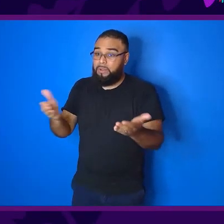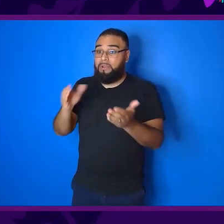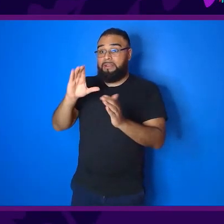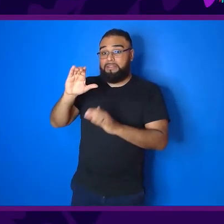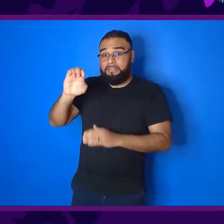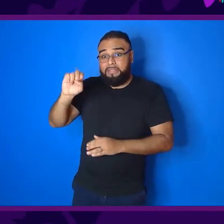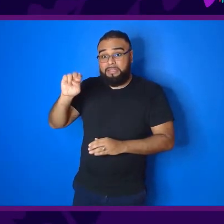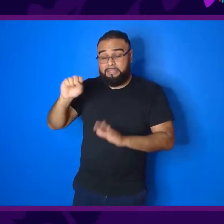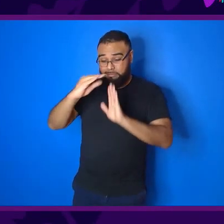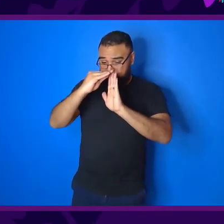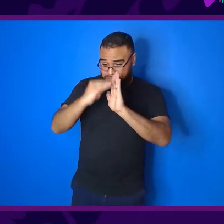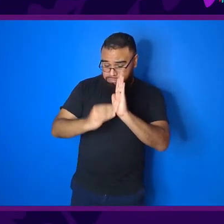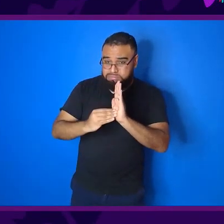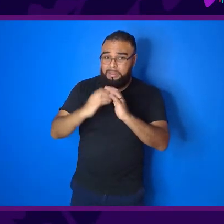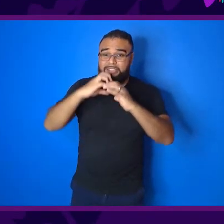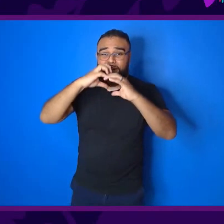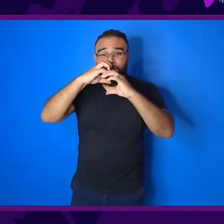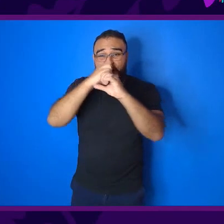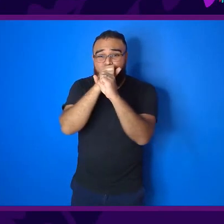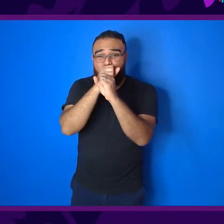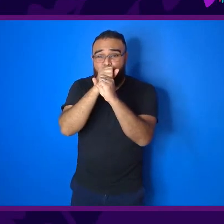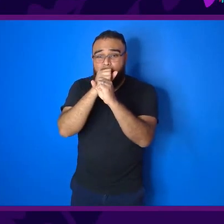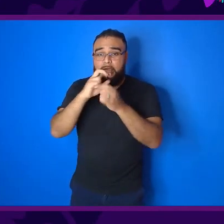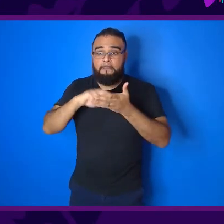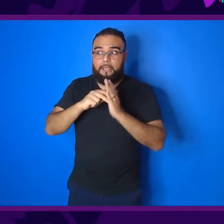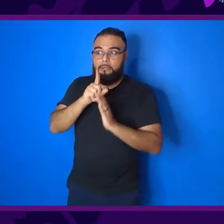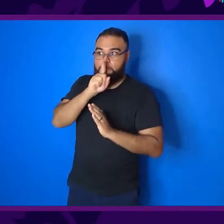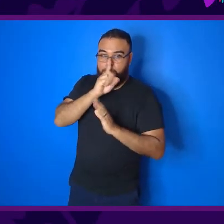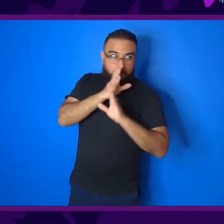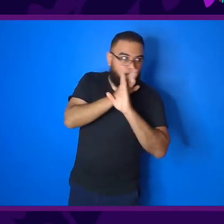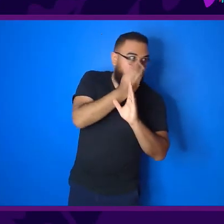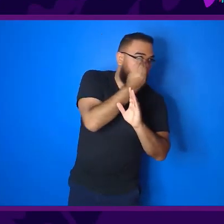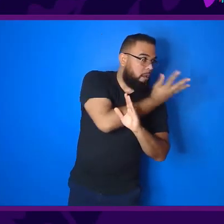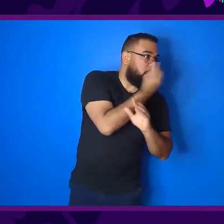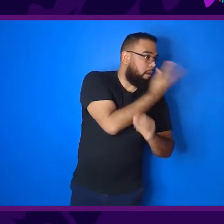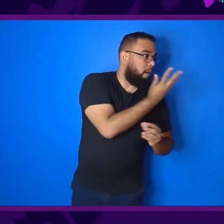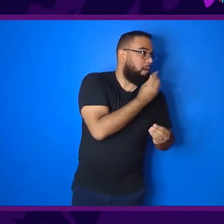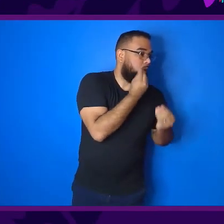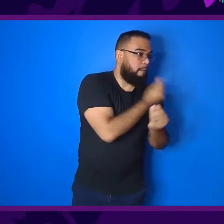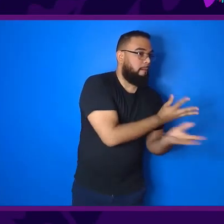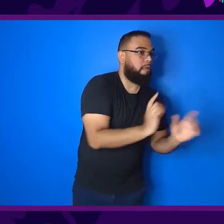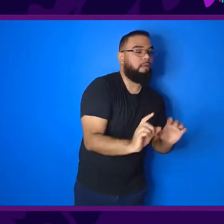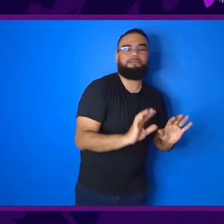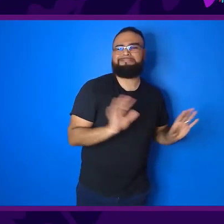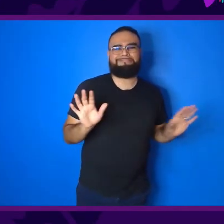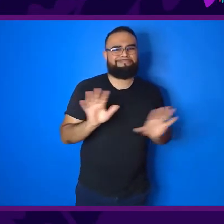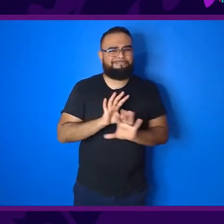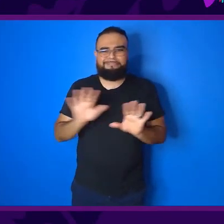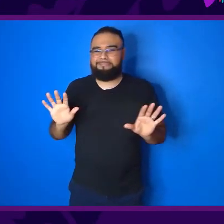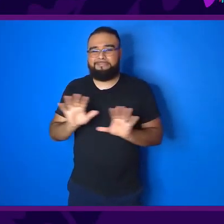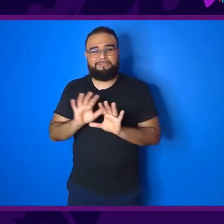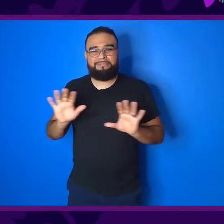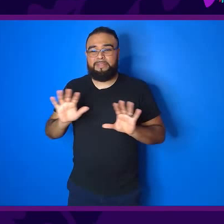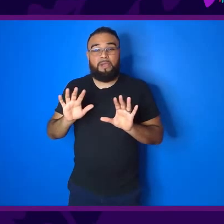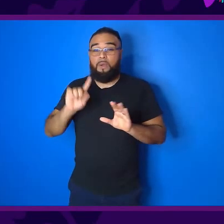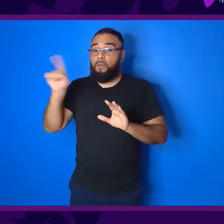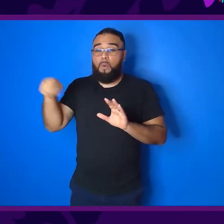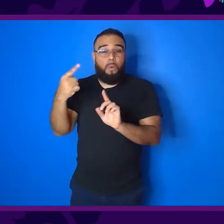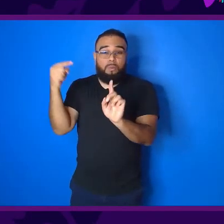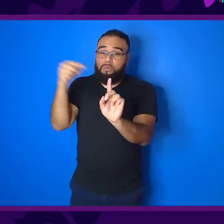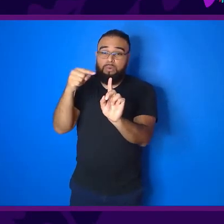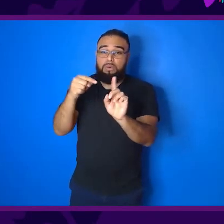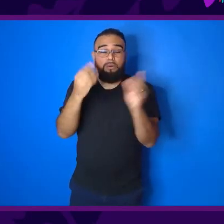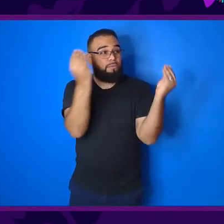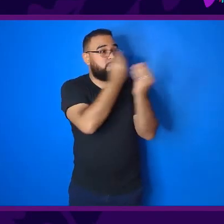not shared with anything or anybody. All it's shared with is the formulas to see how much money we're going to